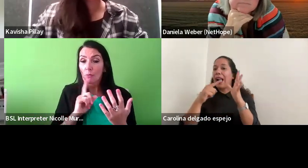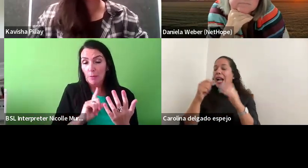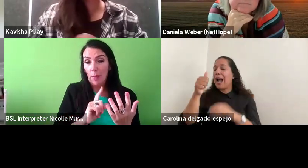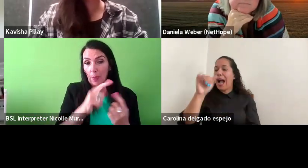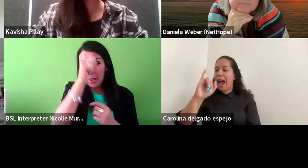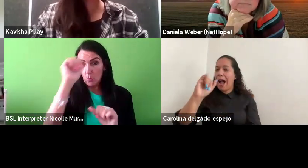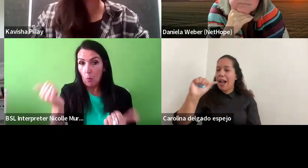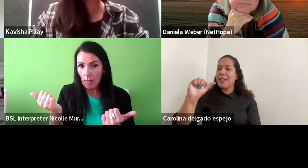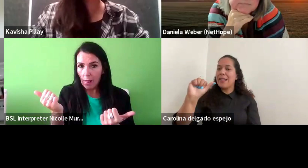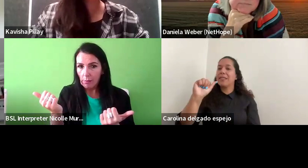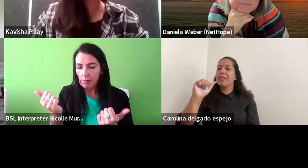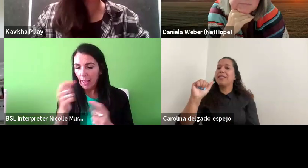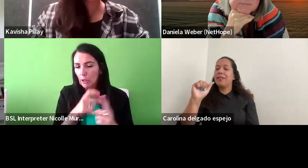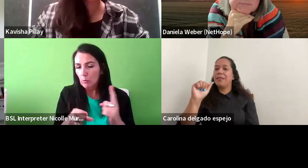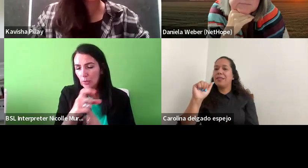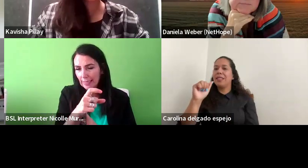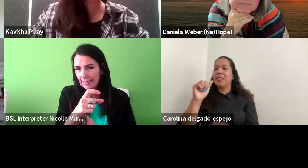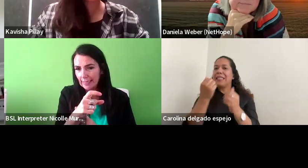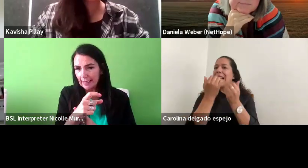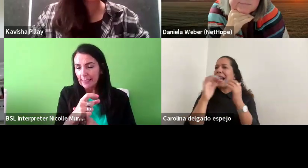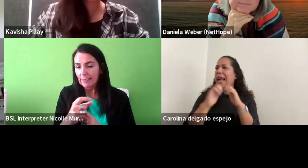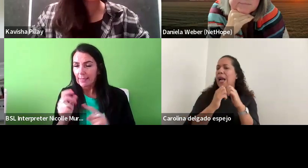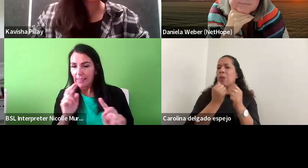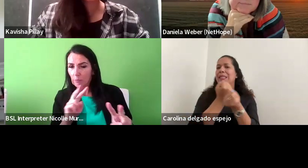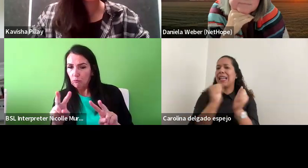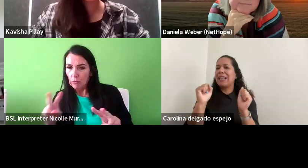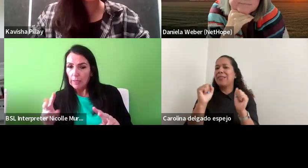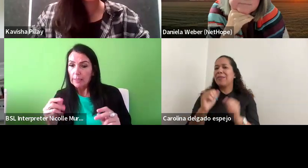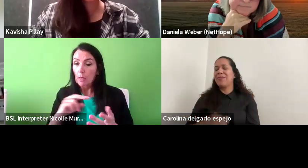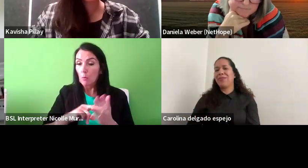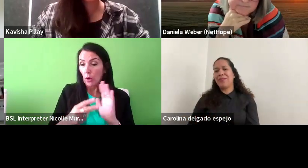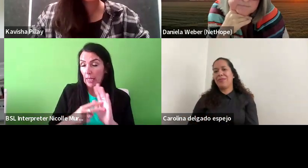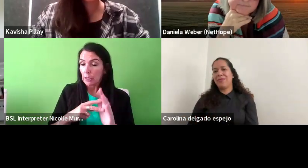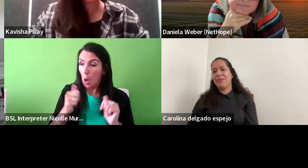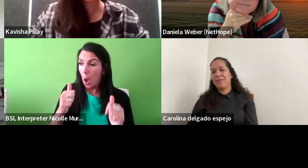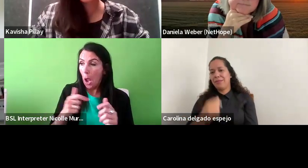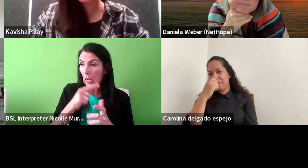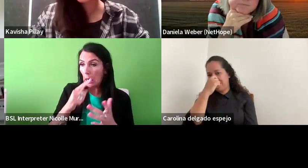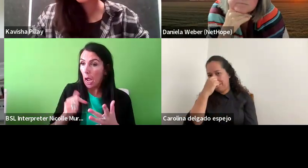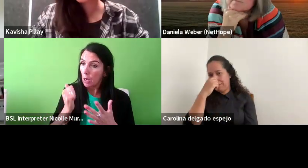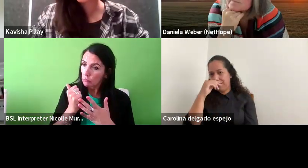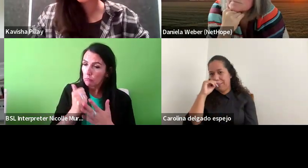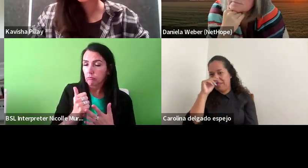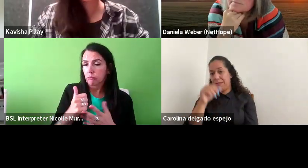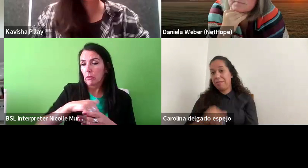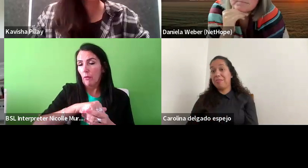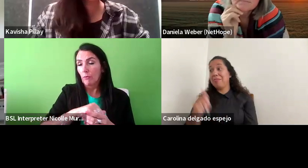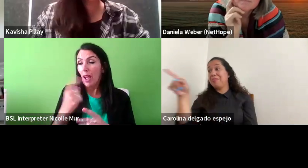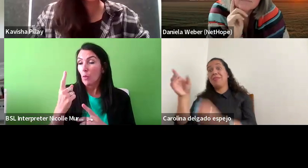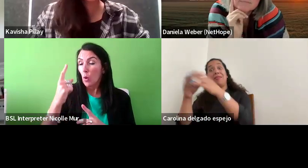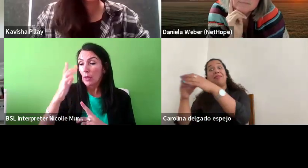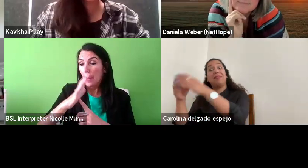in the humanitarian community. I've seen some organizations now investing in it. We're working particularly with one very